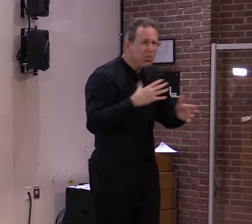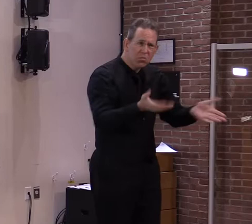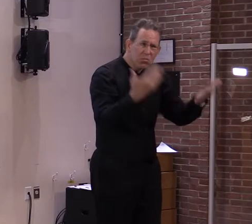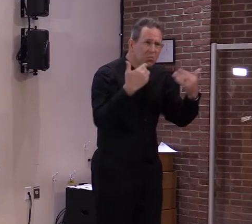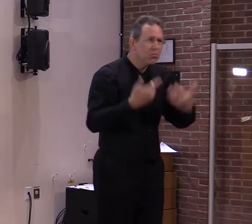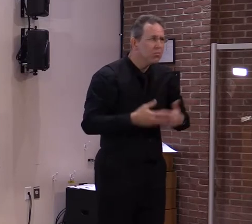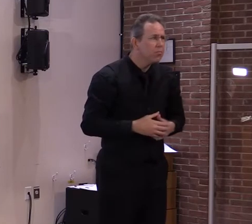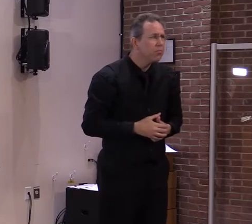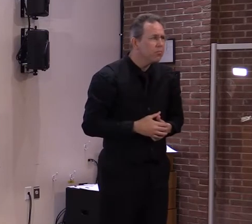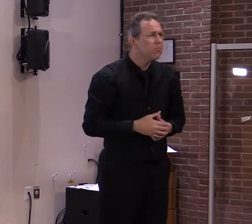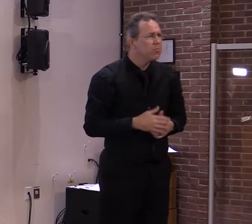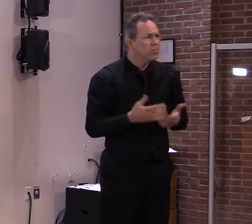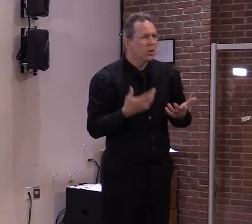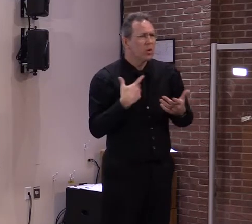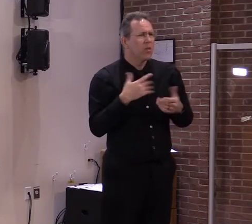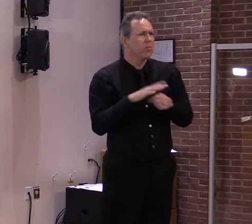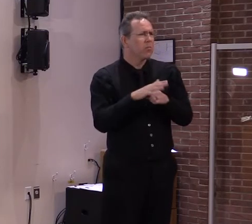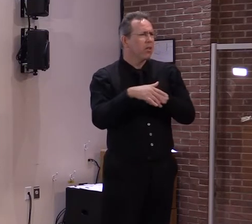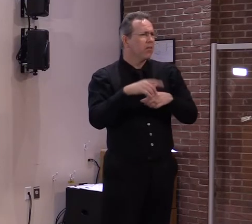in this state.